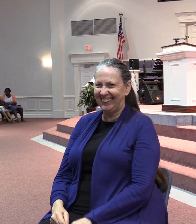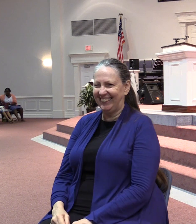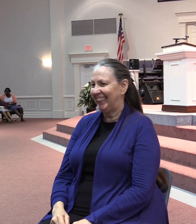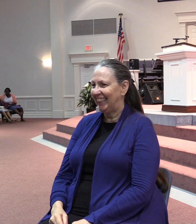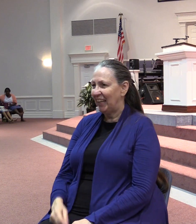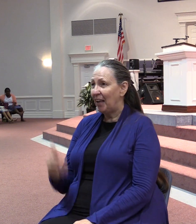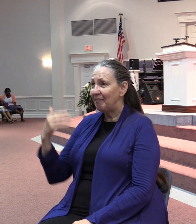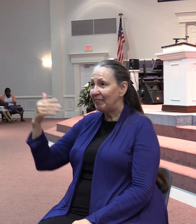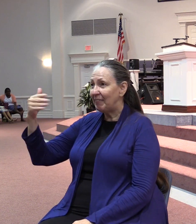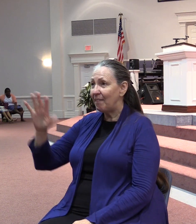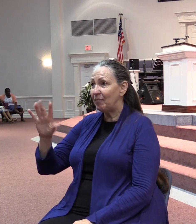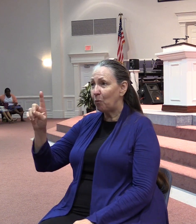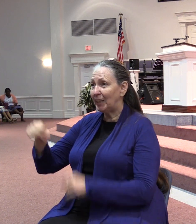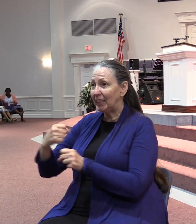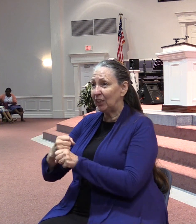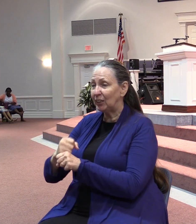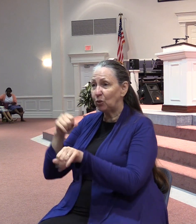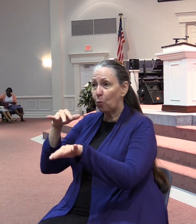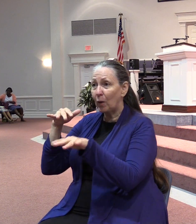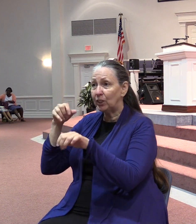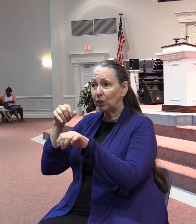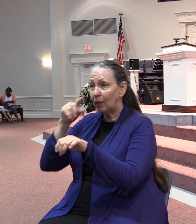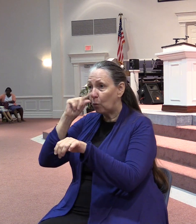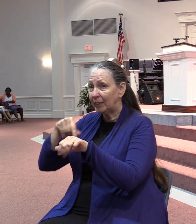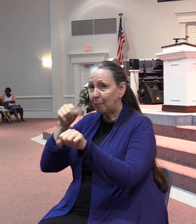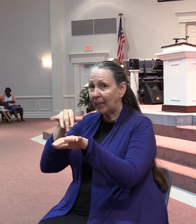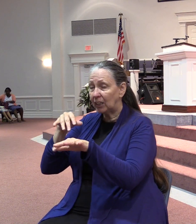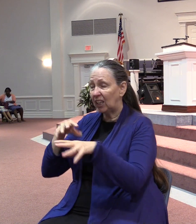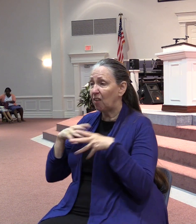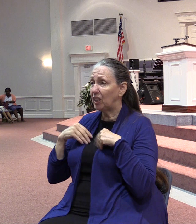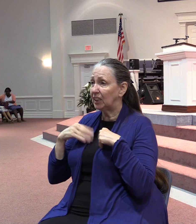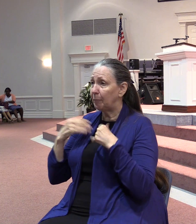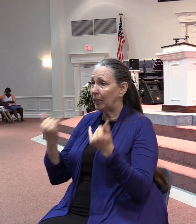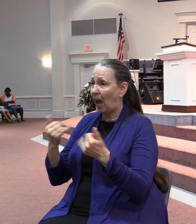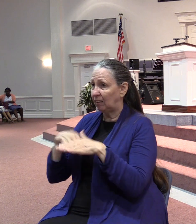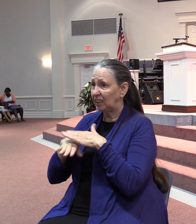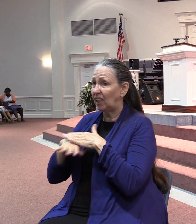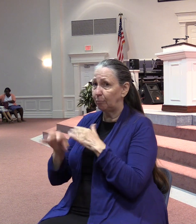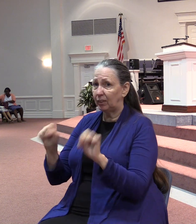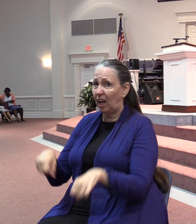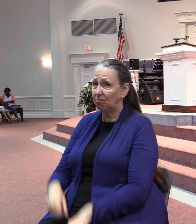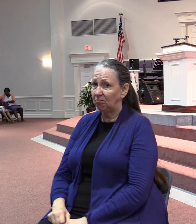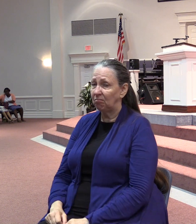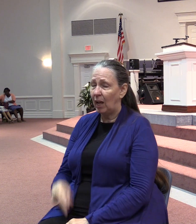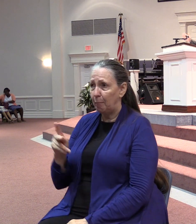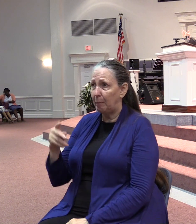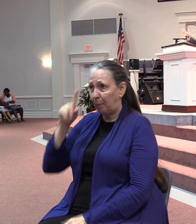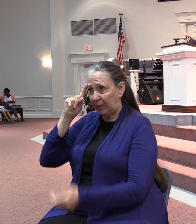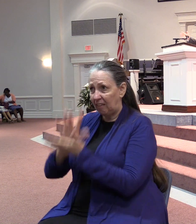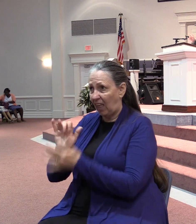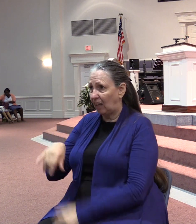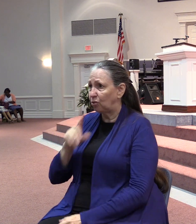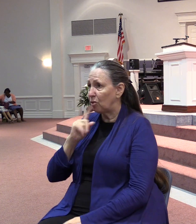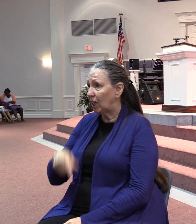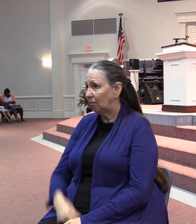fast forward now 51 years, witchcraft is probably more acceptable and accessible now than it's ever been. As a matter of fact,